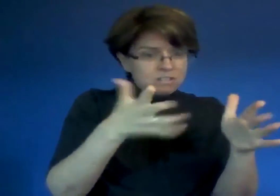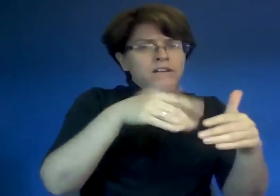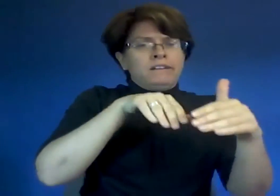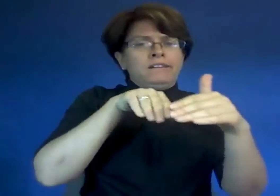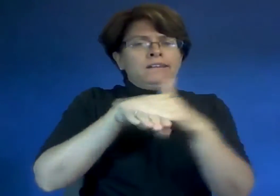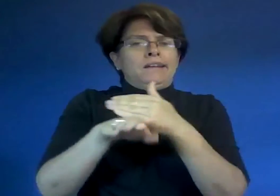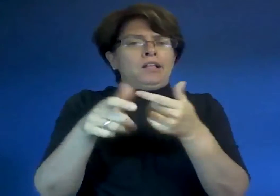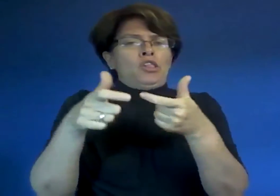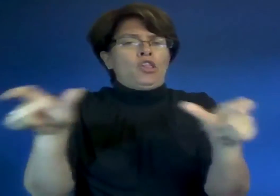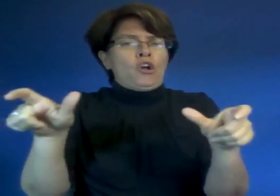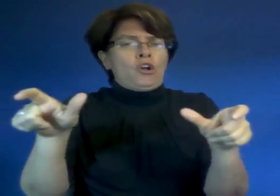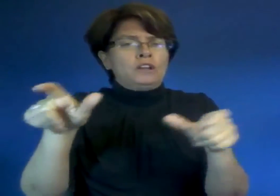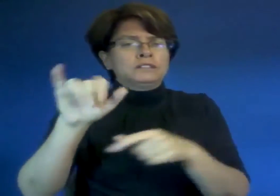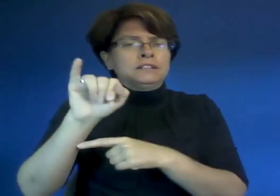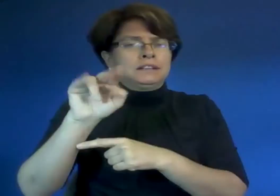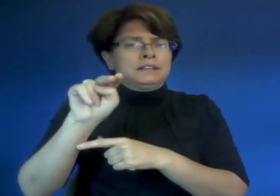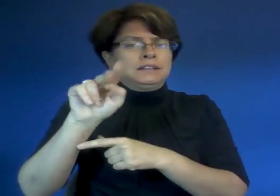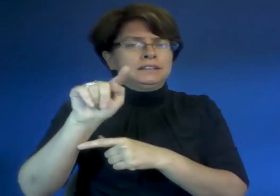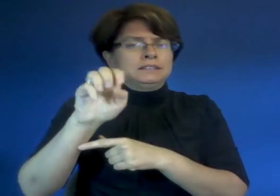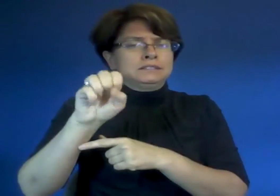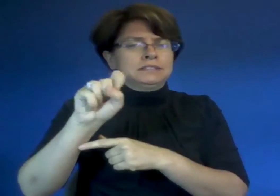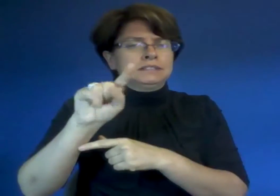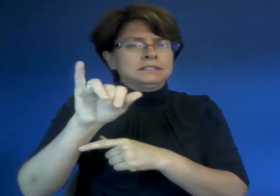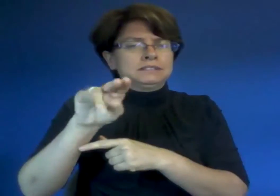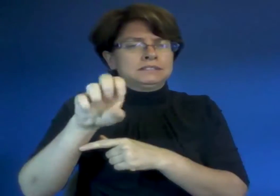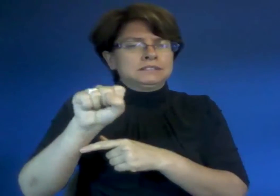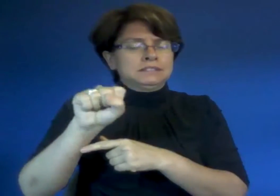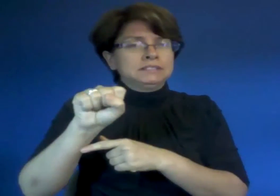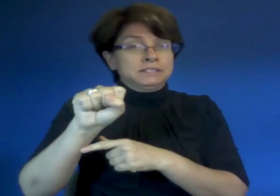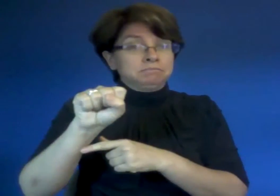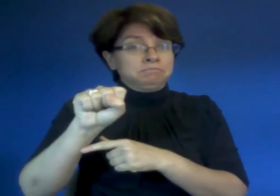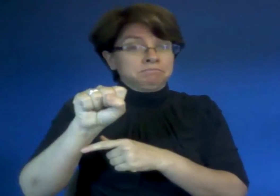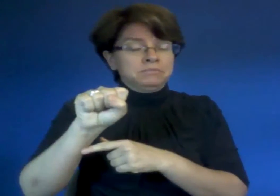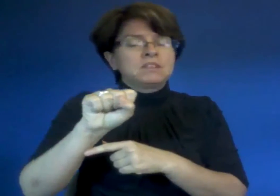remains is considered a waste product, and it must pass out of your body.